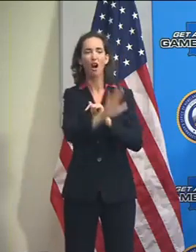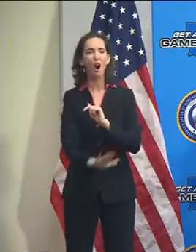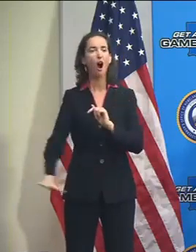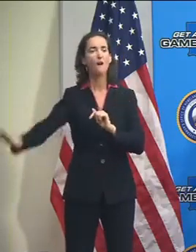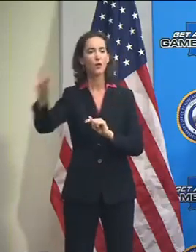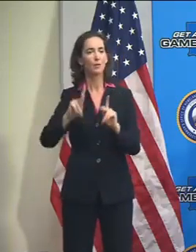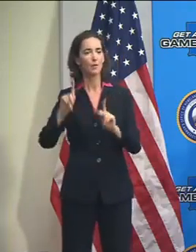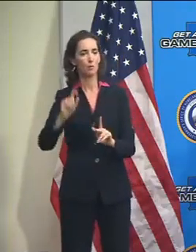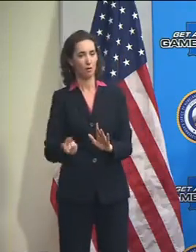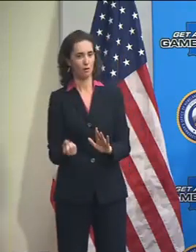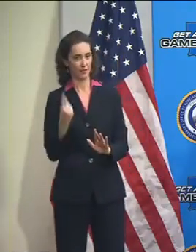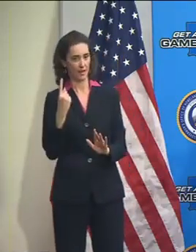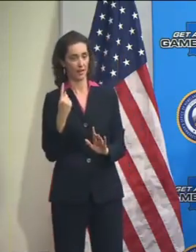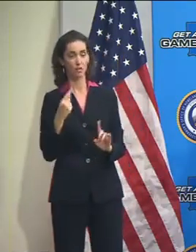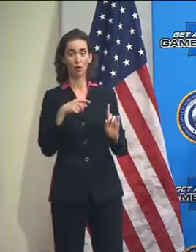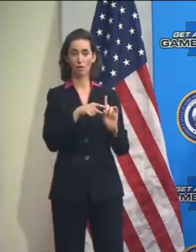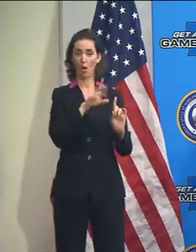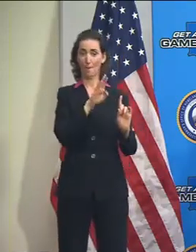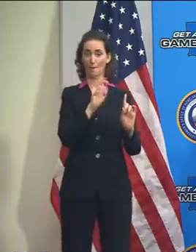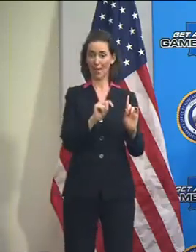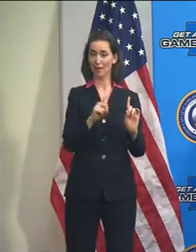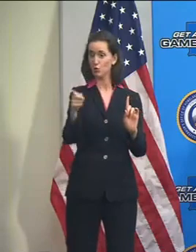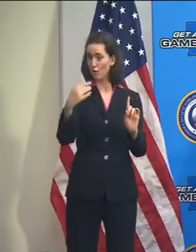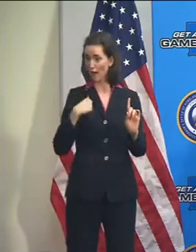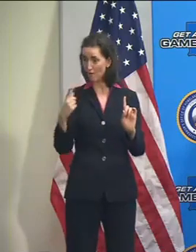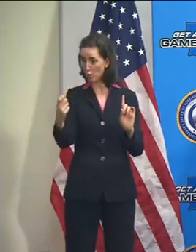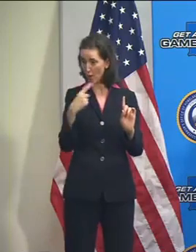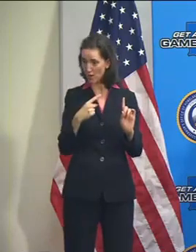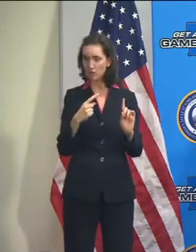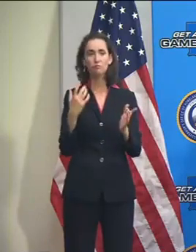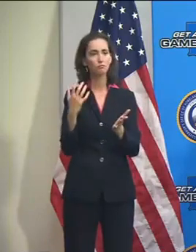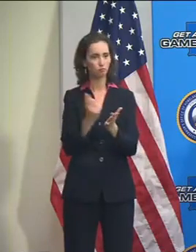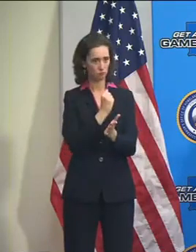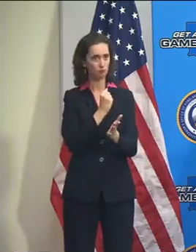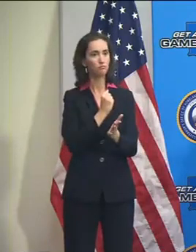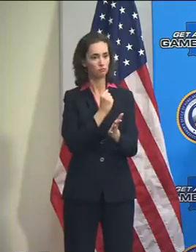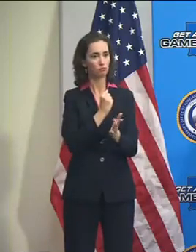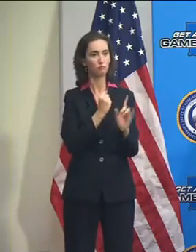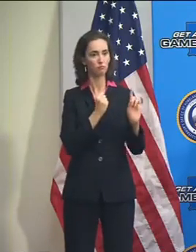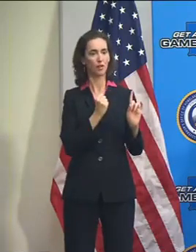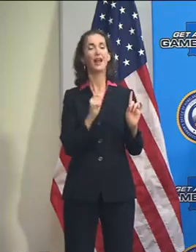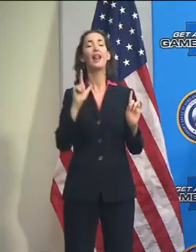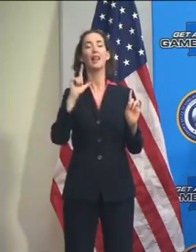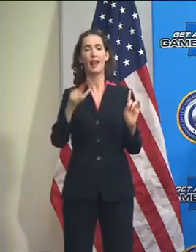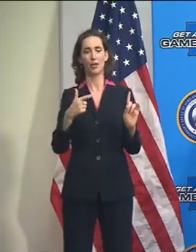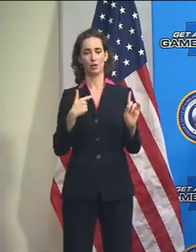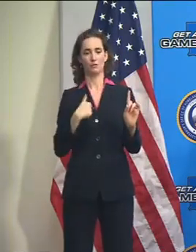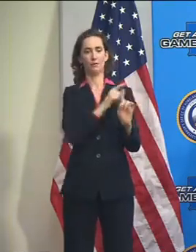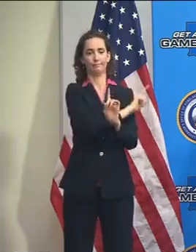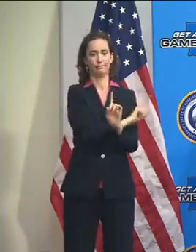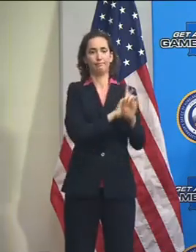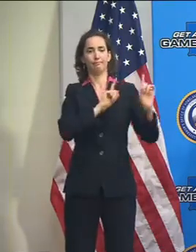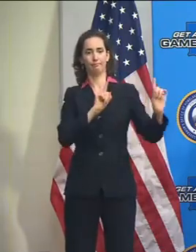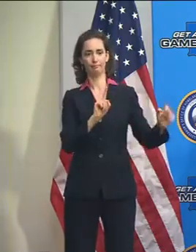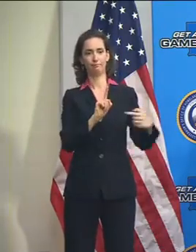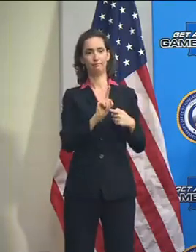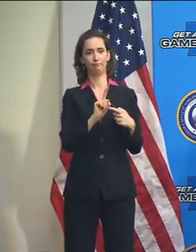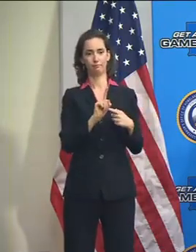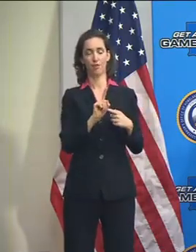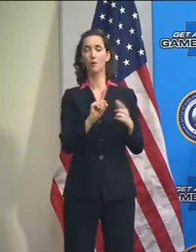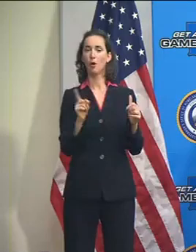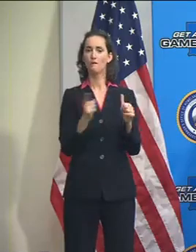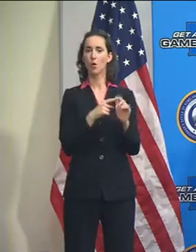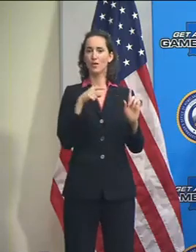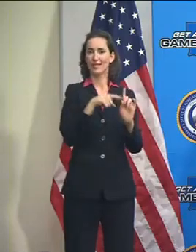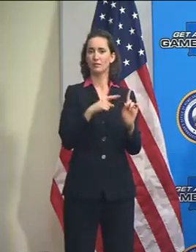if you've got a question of Ben at the conclusion of his remarks, please ask him those questions. I'll come back to the podium on the back side of